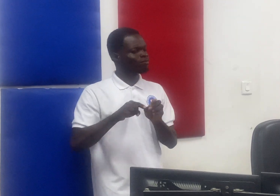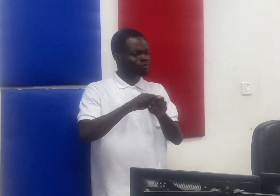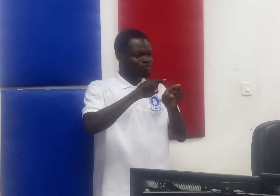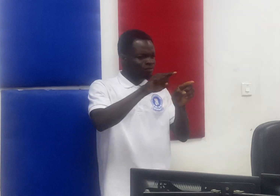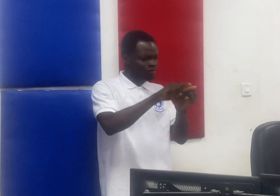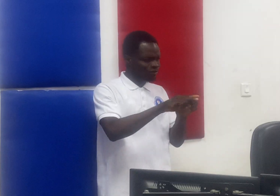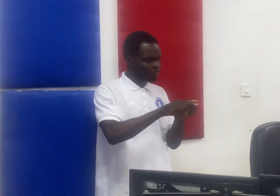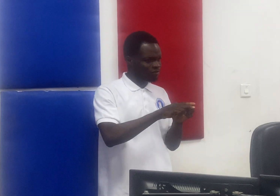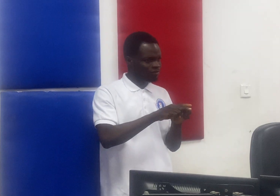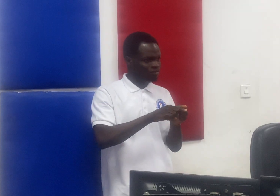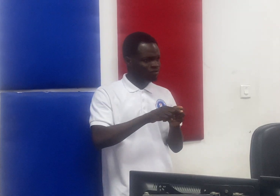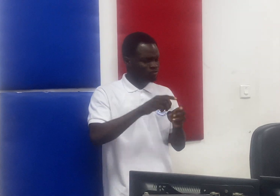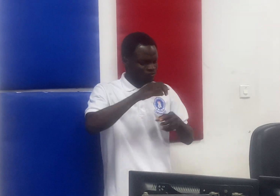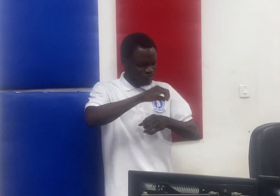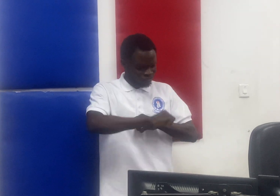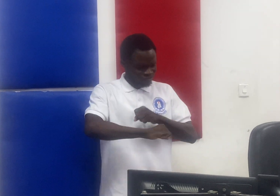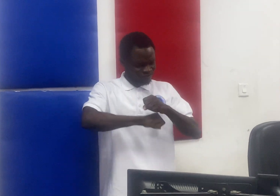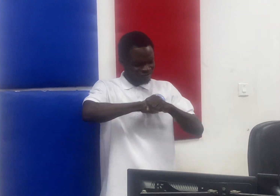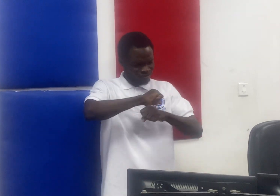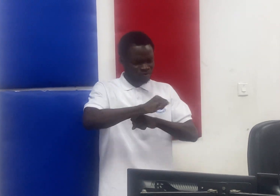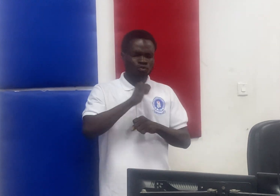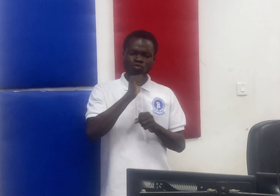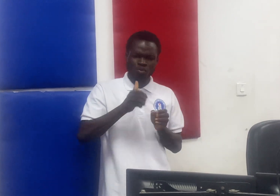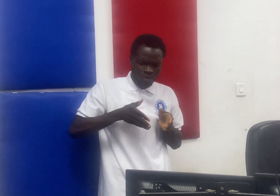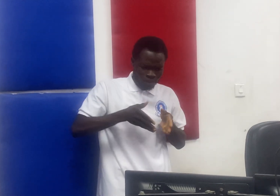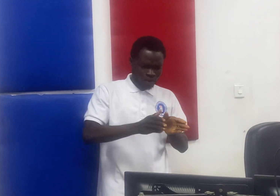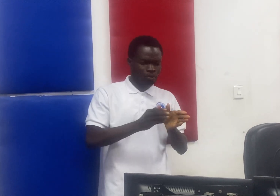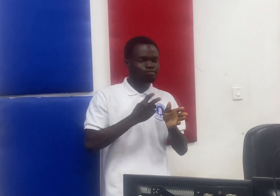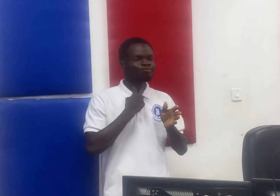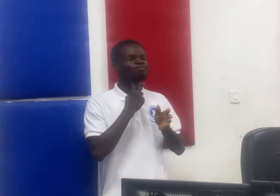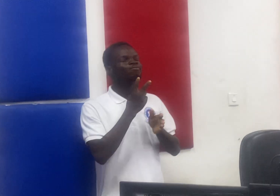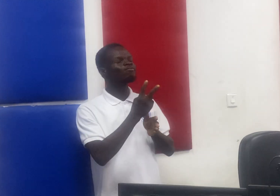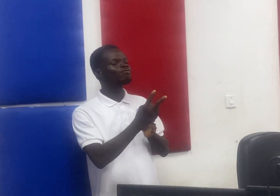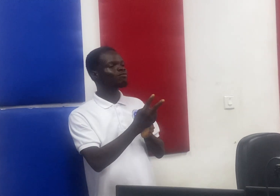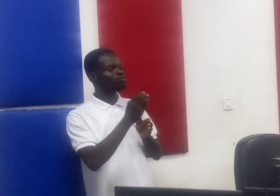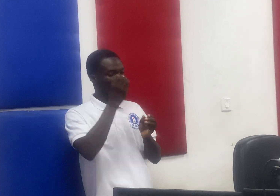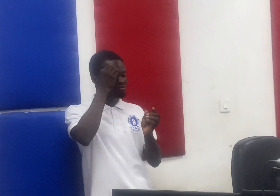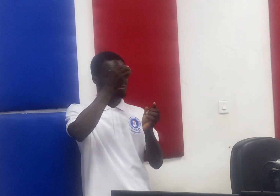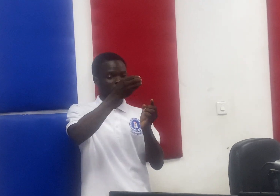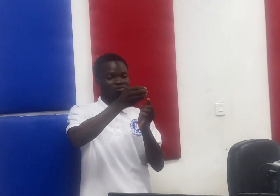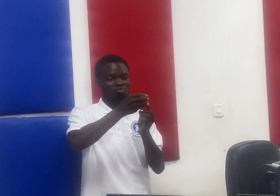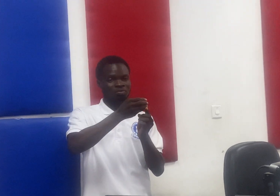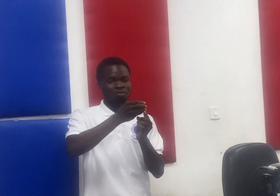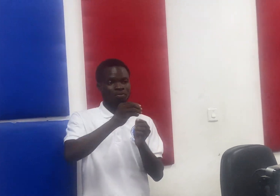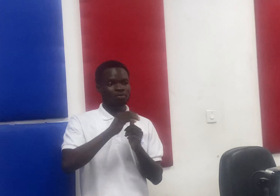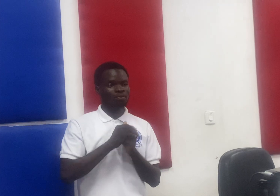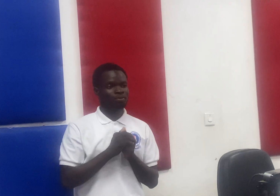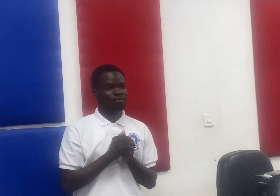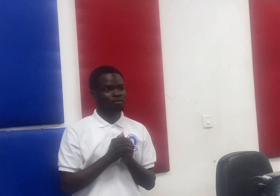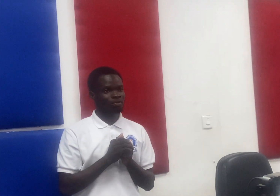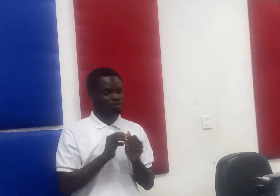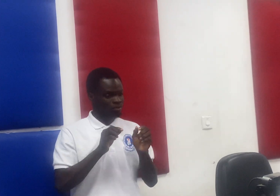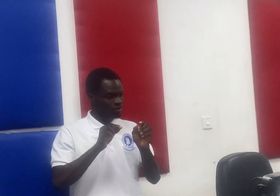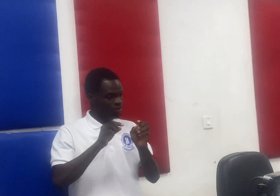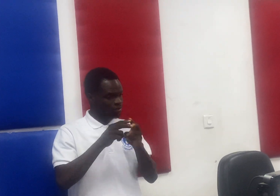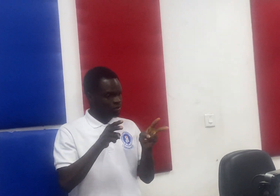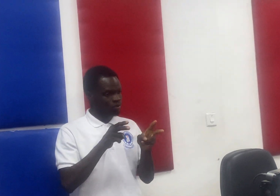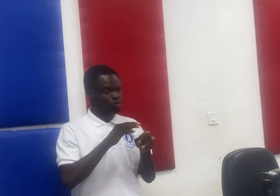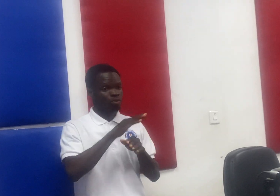depressed. They don't allow us to voice our opinions out. So all the time, people see